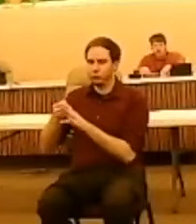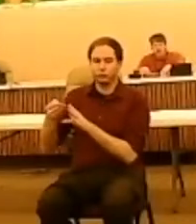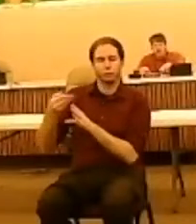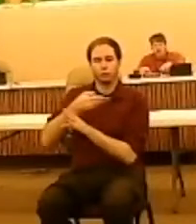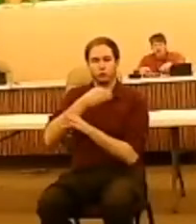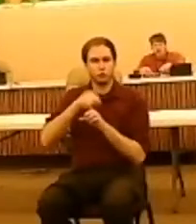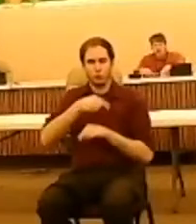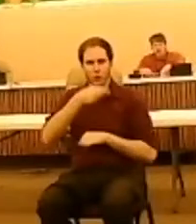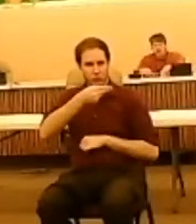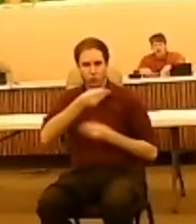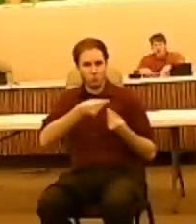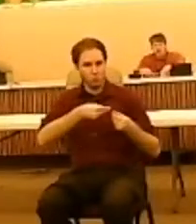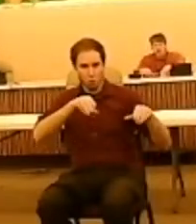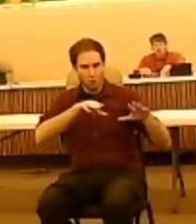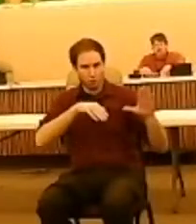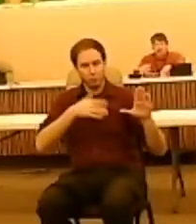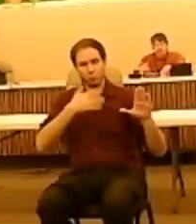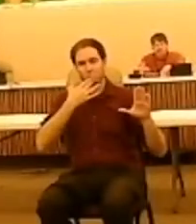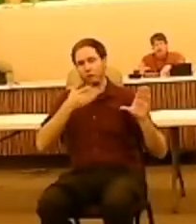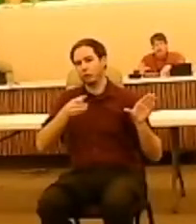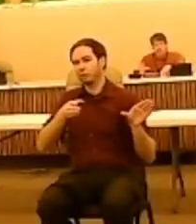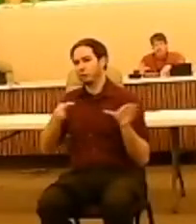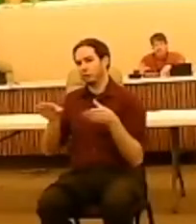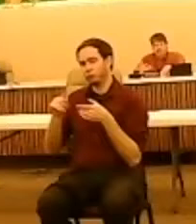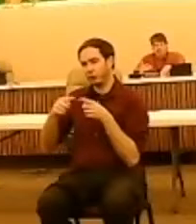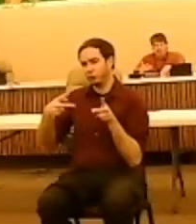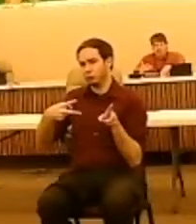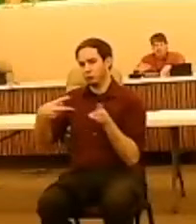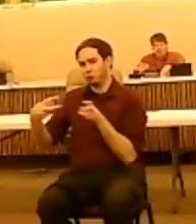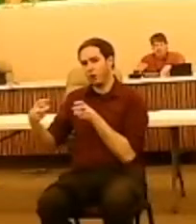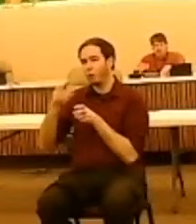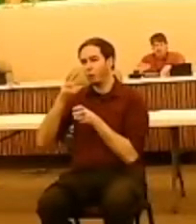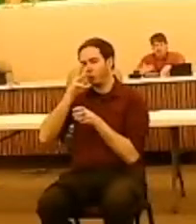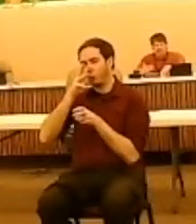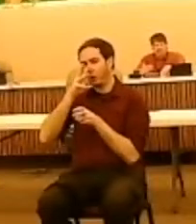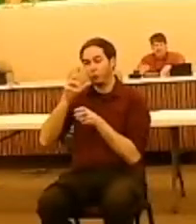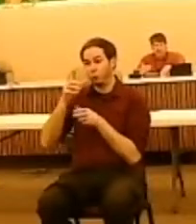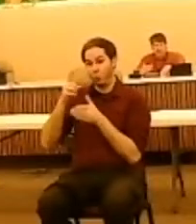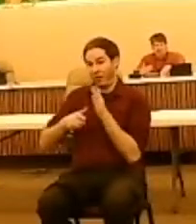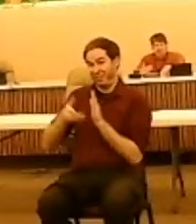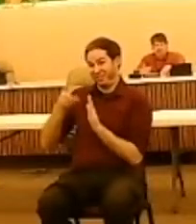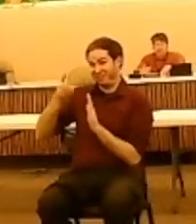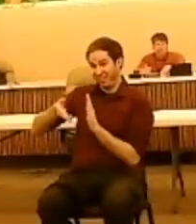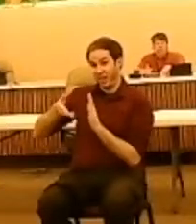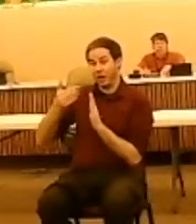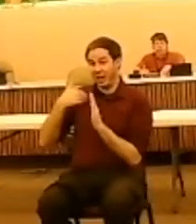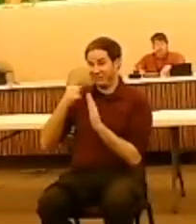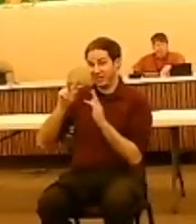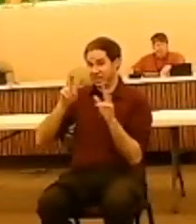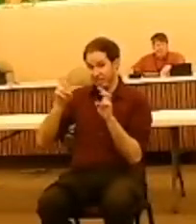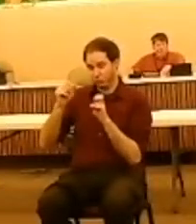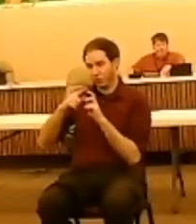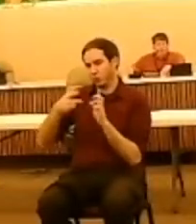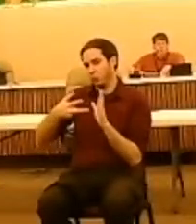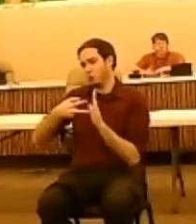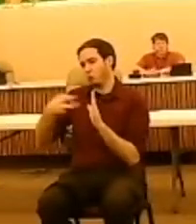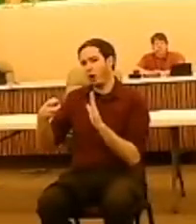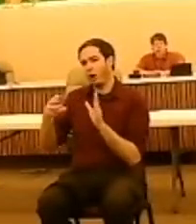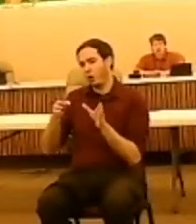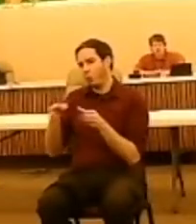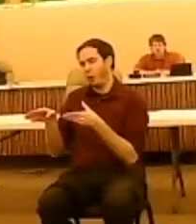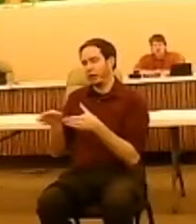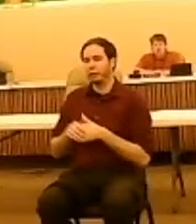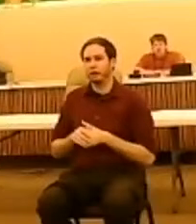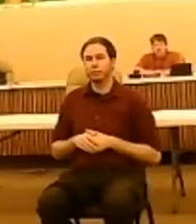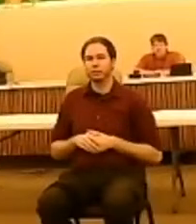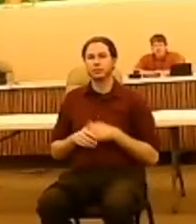properties and preferably draw enough, any that's currently there that's having issues to draw it away. Yeah, because